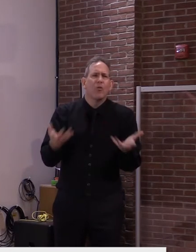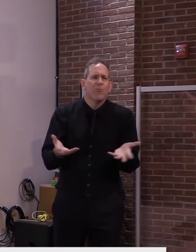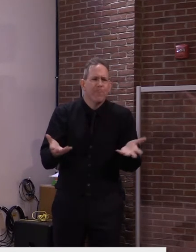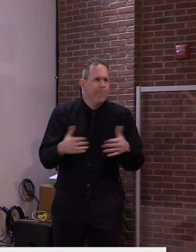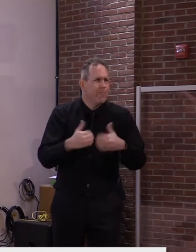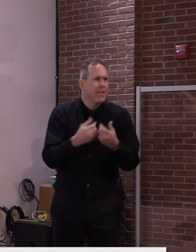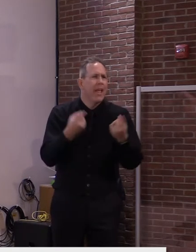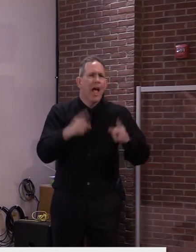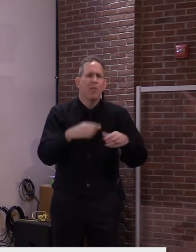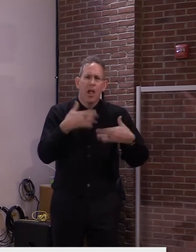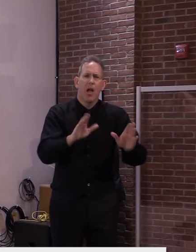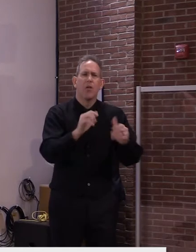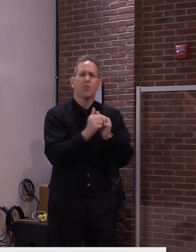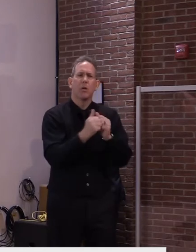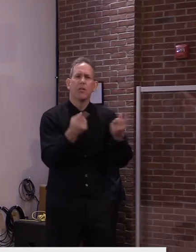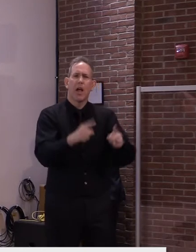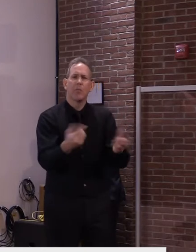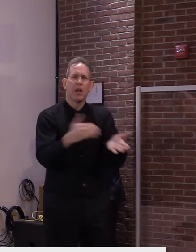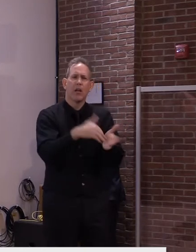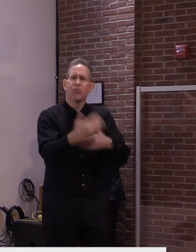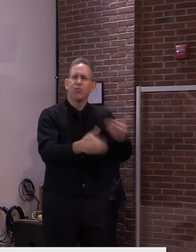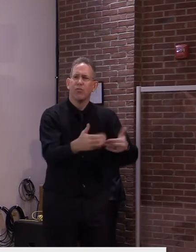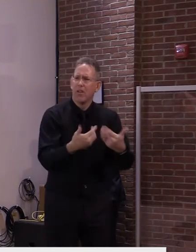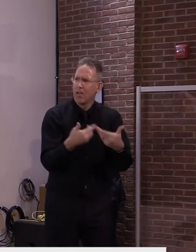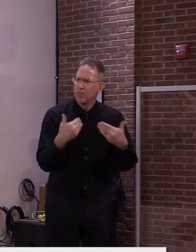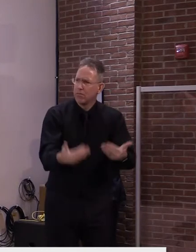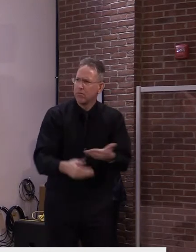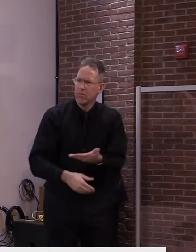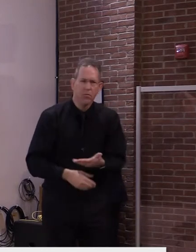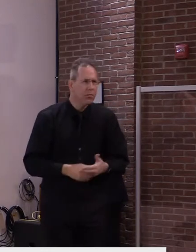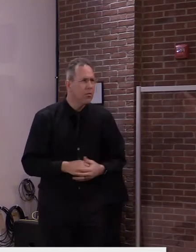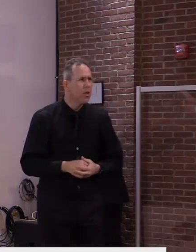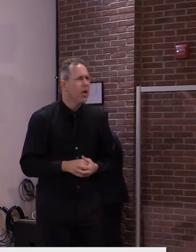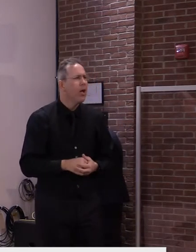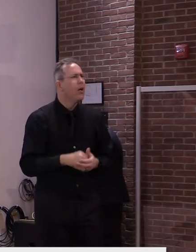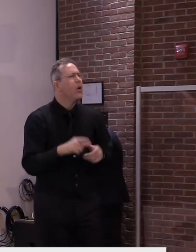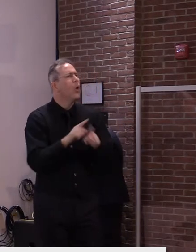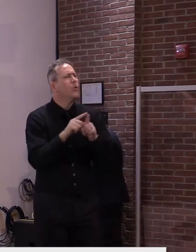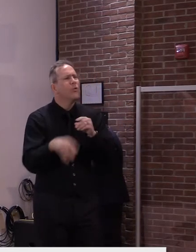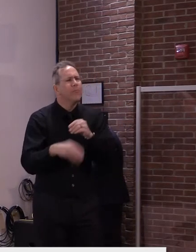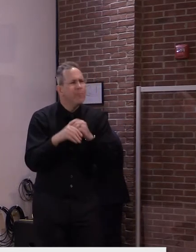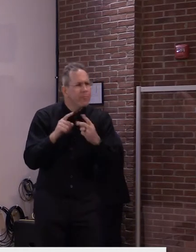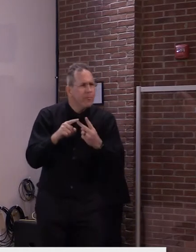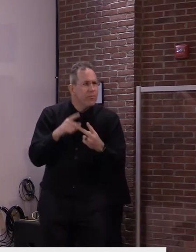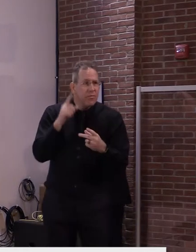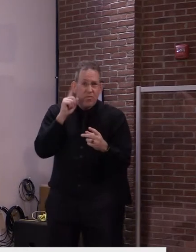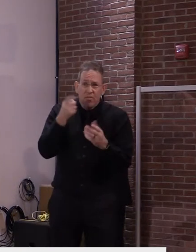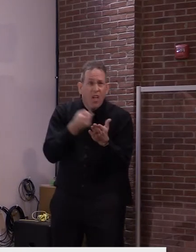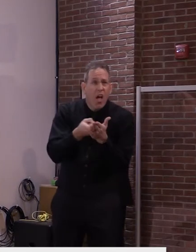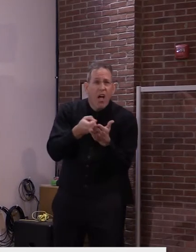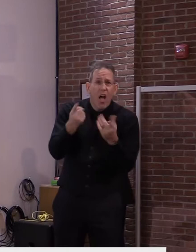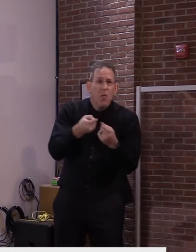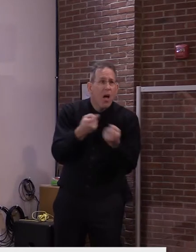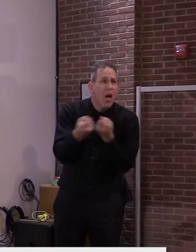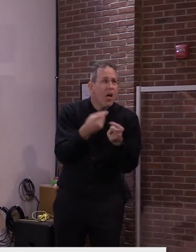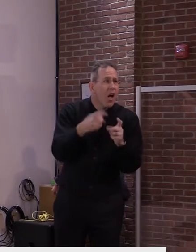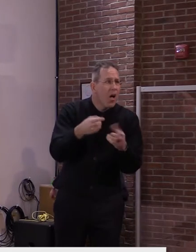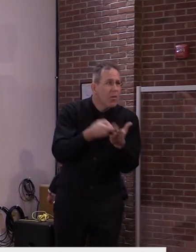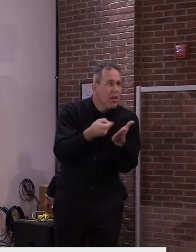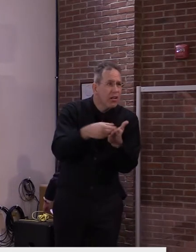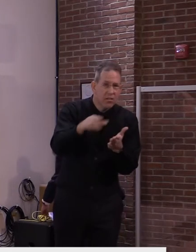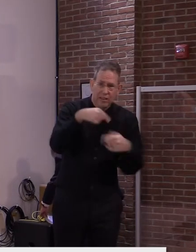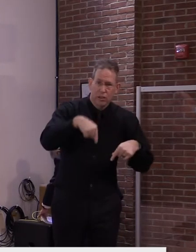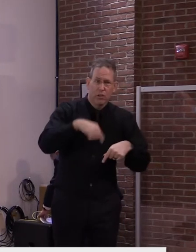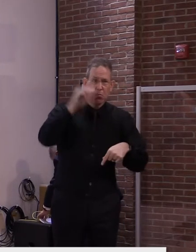guess we've heard people point too towards the hockey incident in Montpelier, and how Dr. Levine